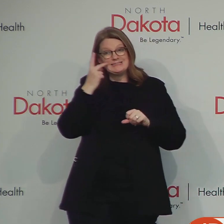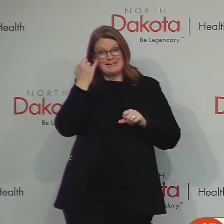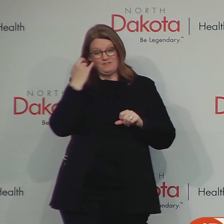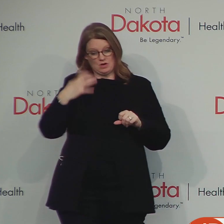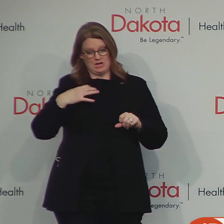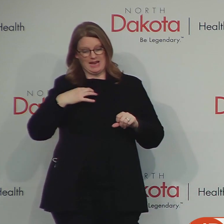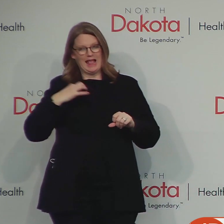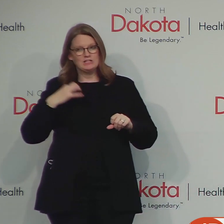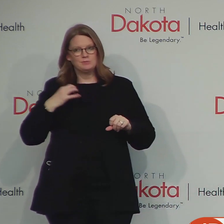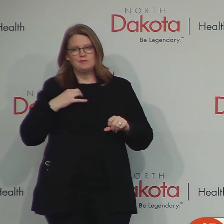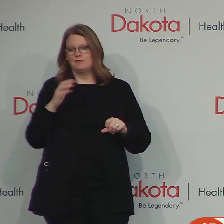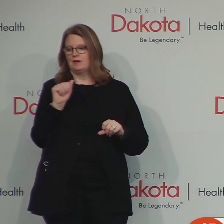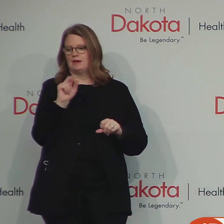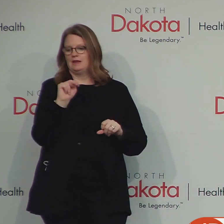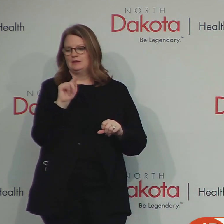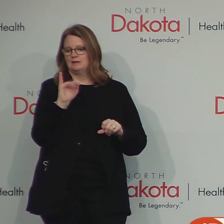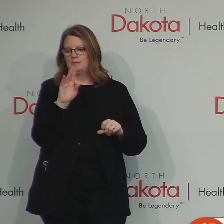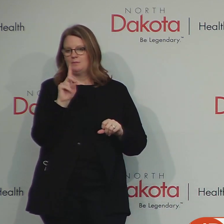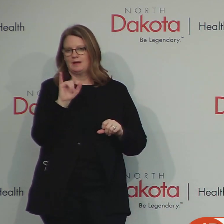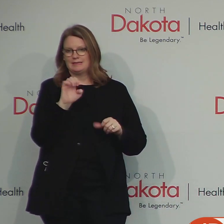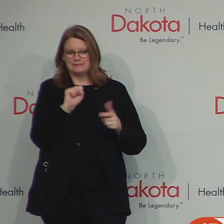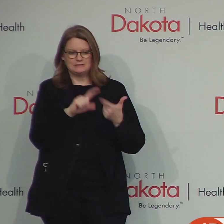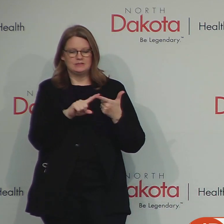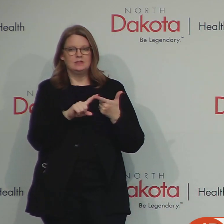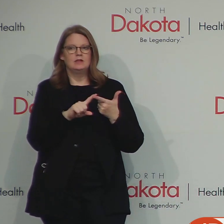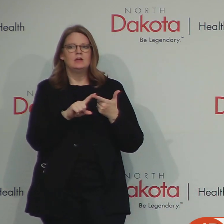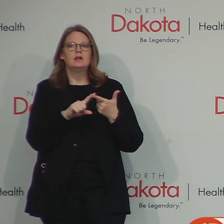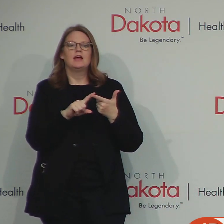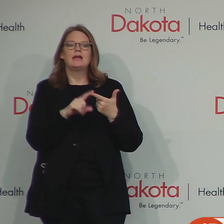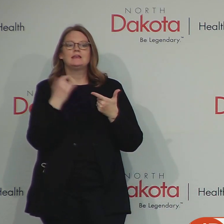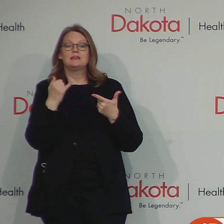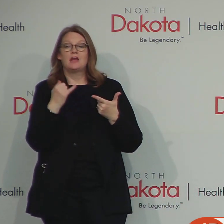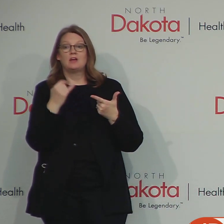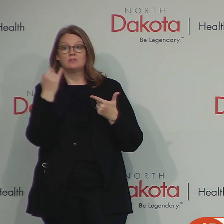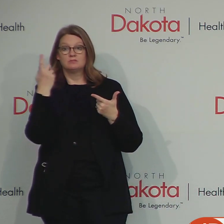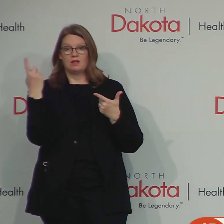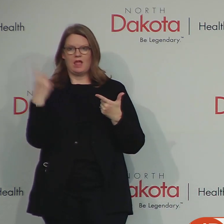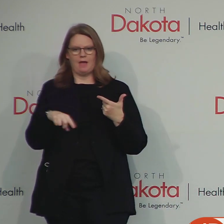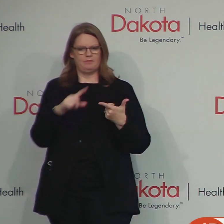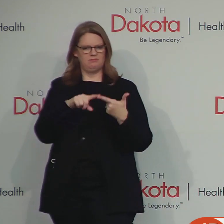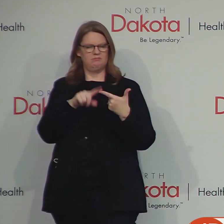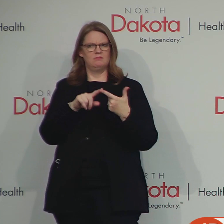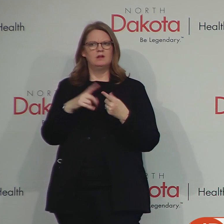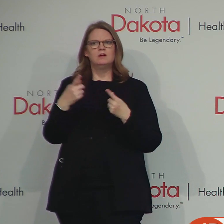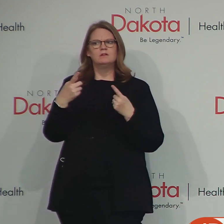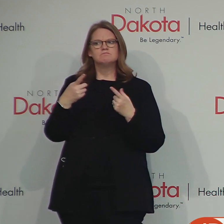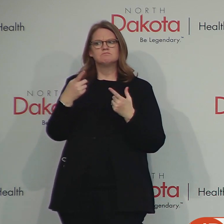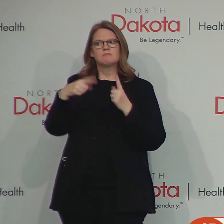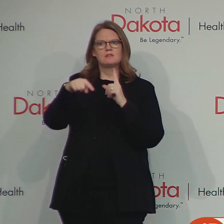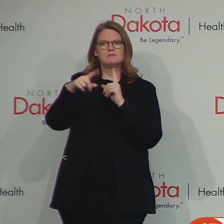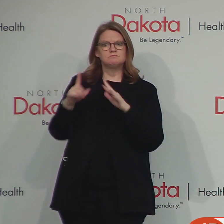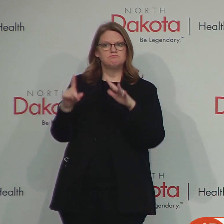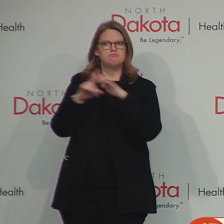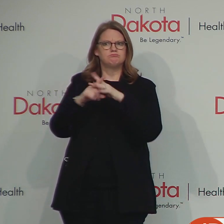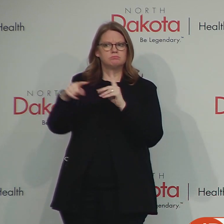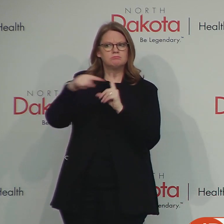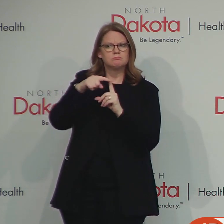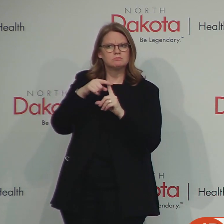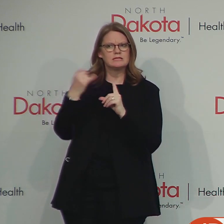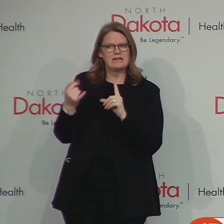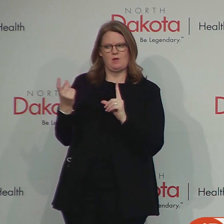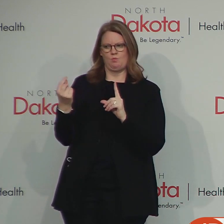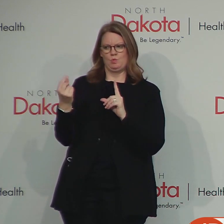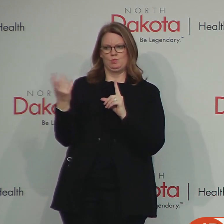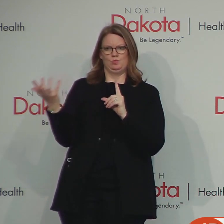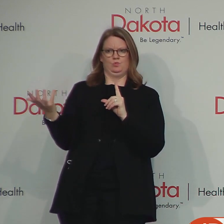for antibodies, and they've also curated an excellent "What to Do If You're Positive" section of their website. We